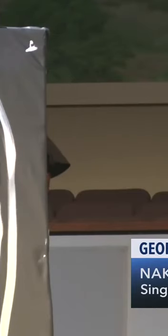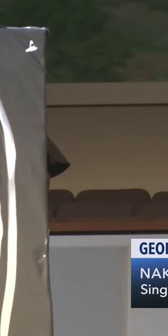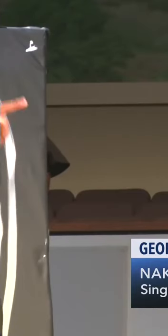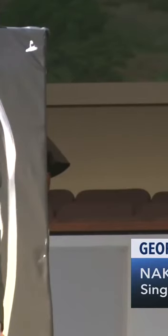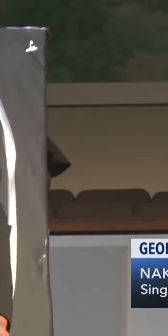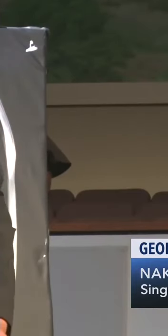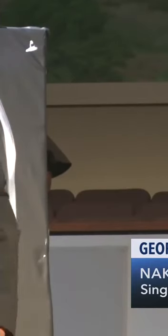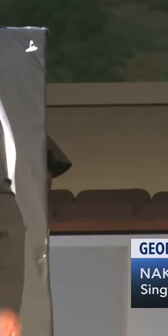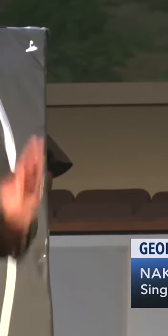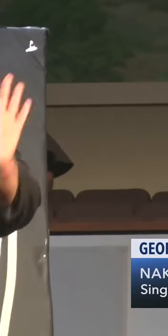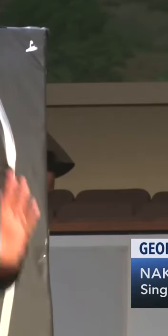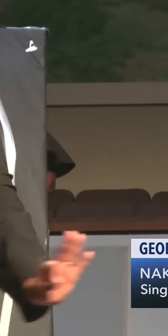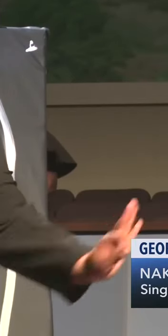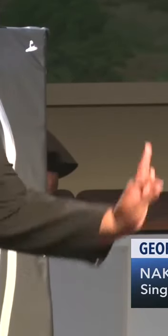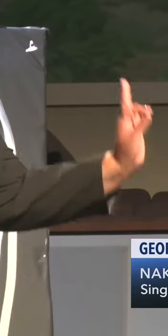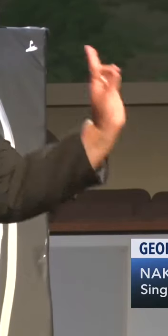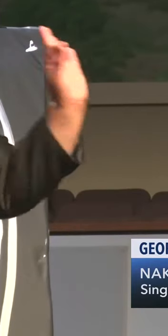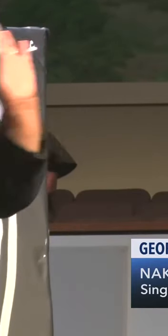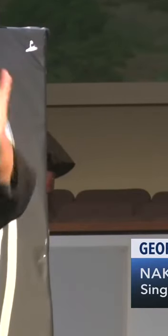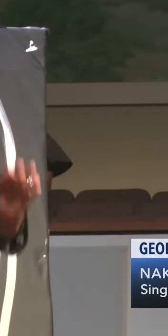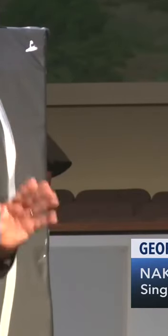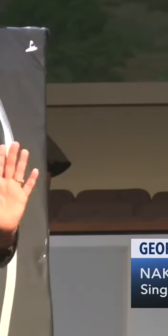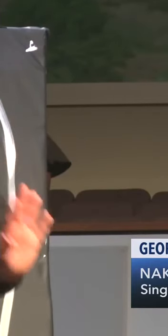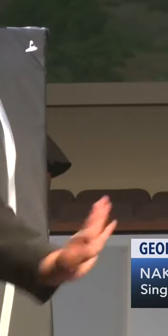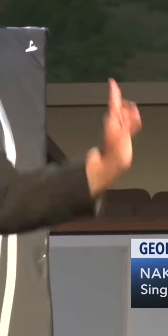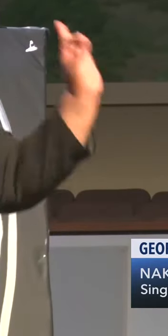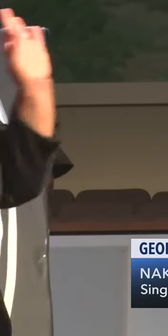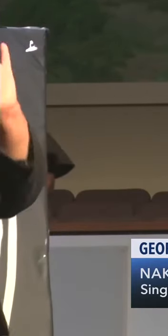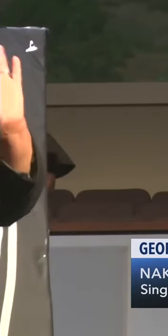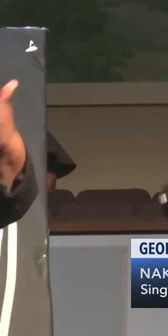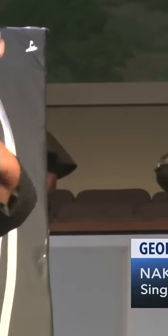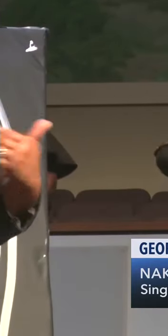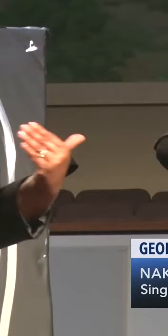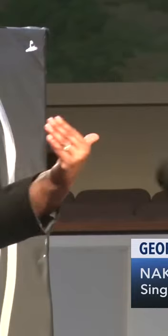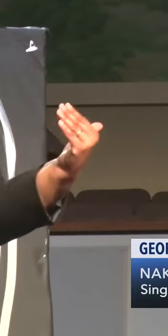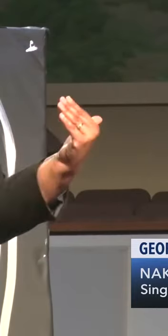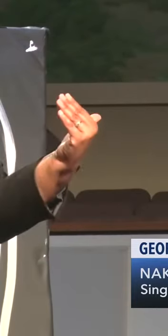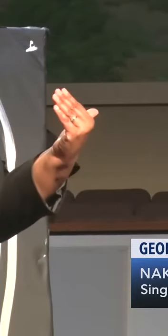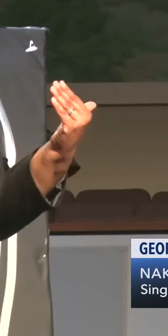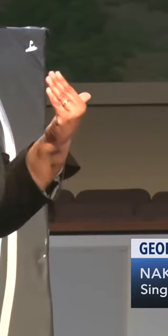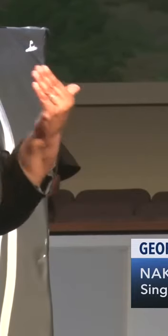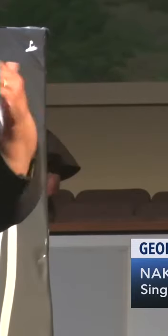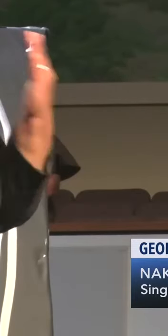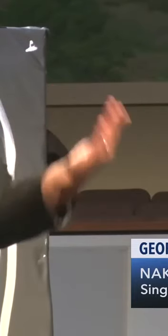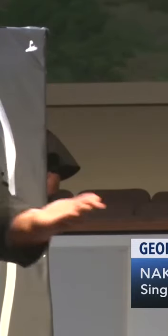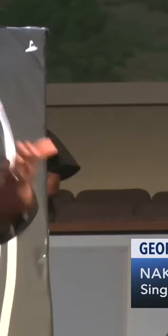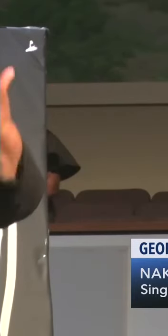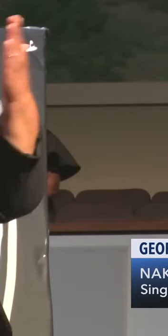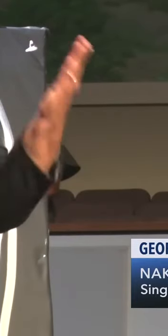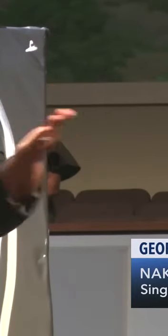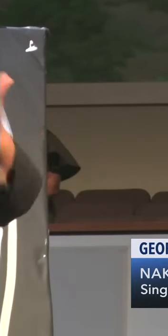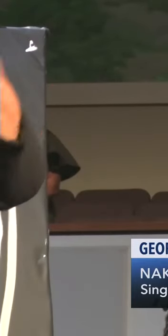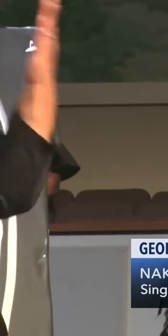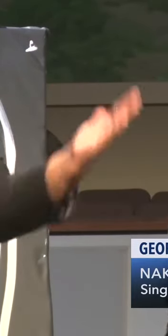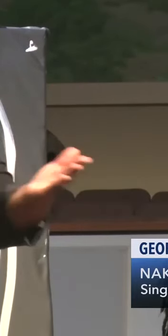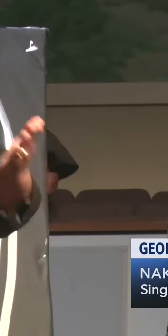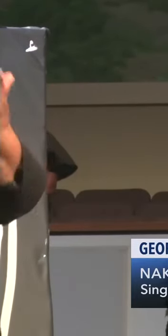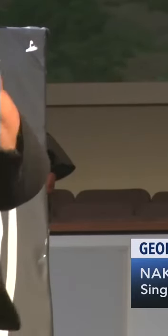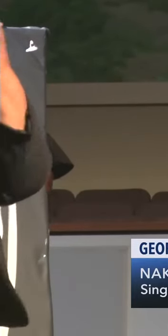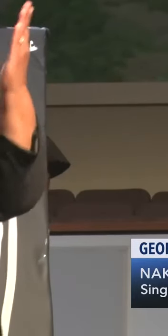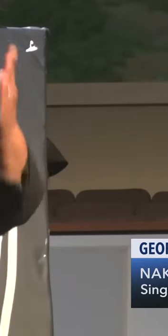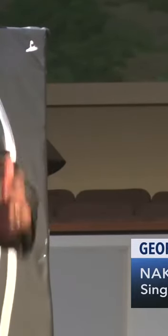you are worthy of worthy of worthy of the praise.